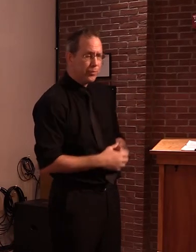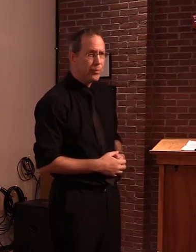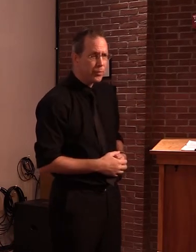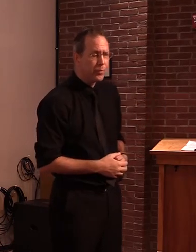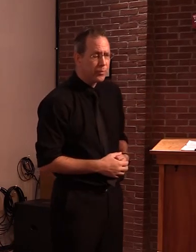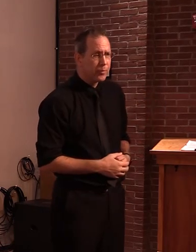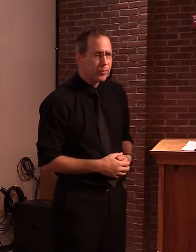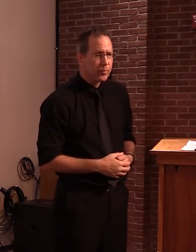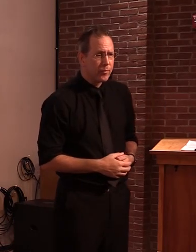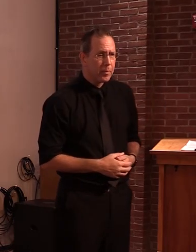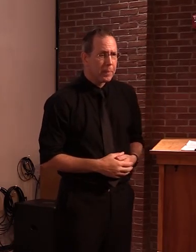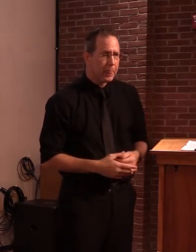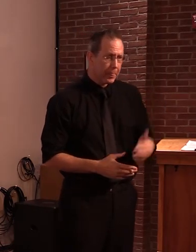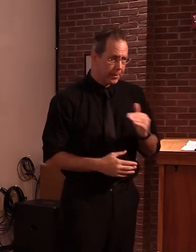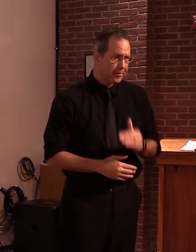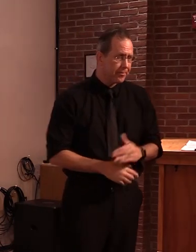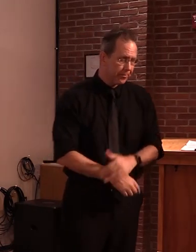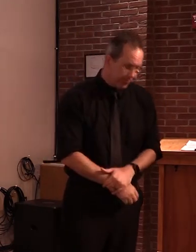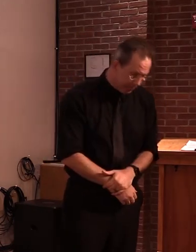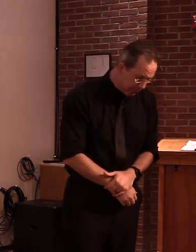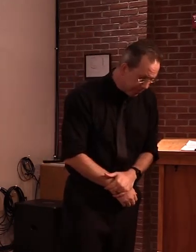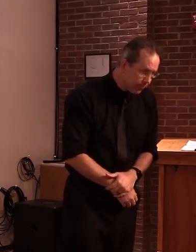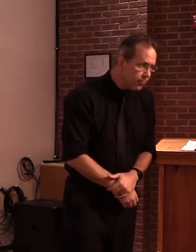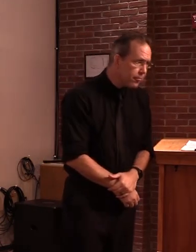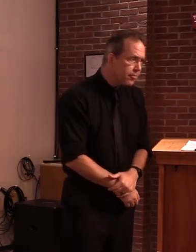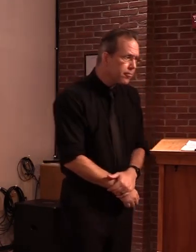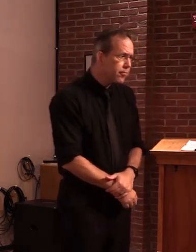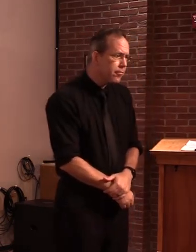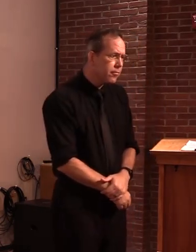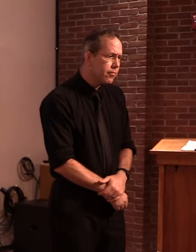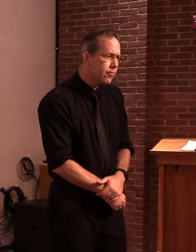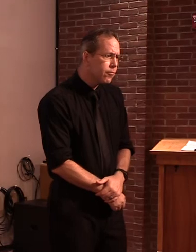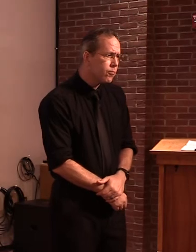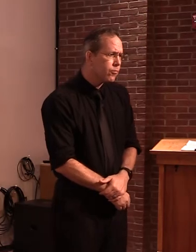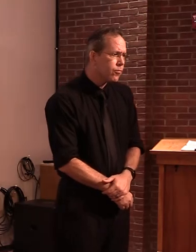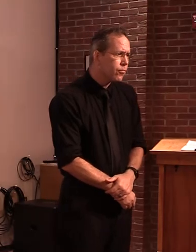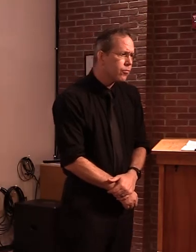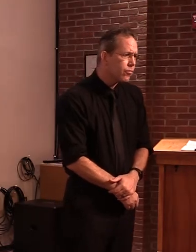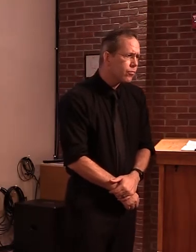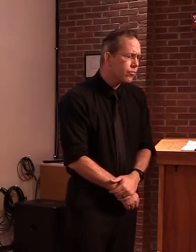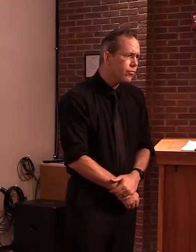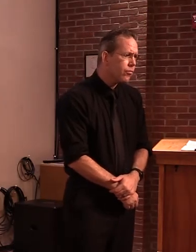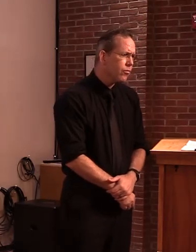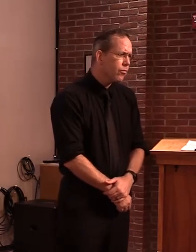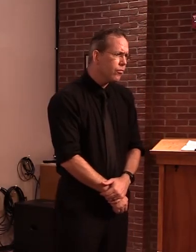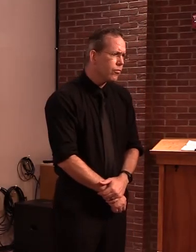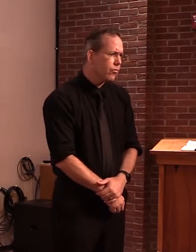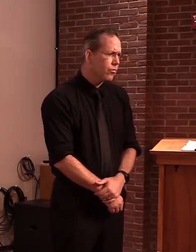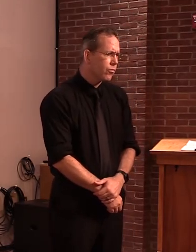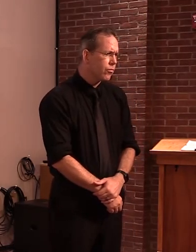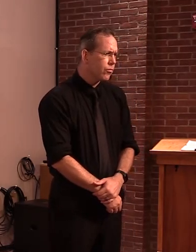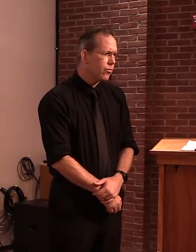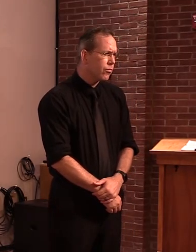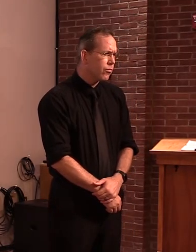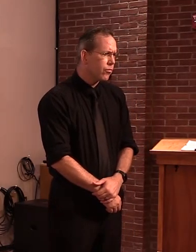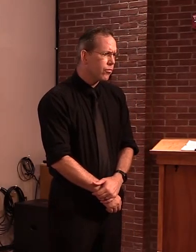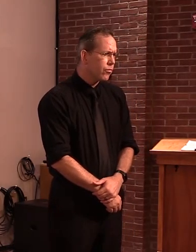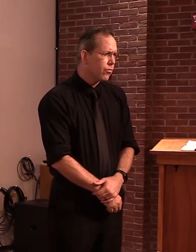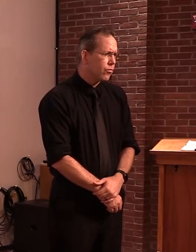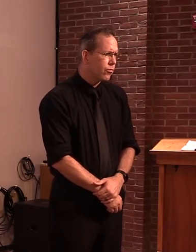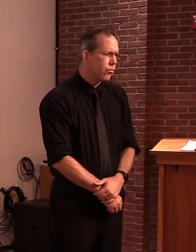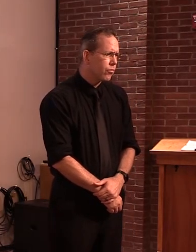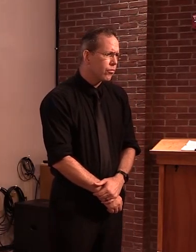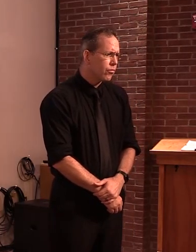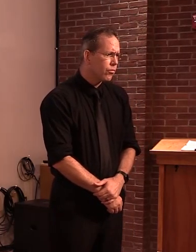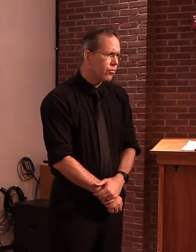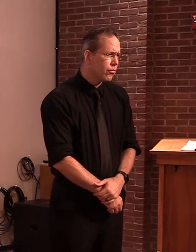Okay. So these 6 that came in, was the van just 6 inmates? Was that all the 6 inmates in that van